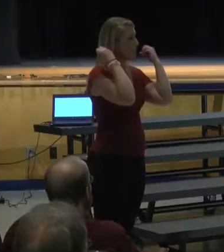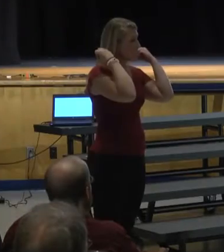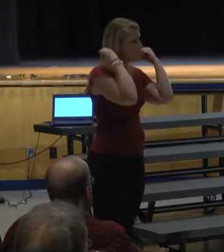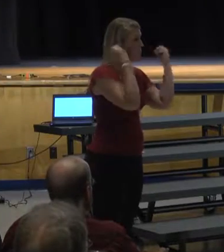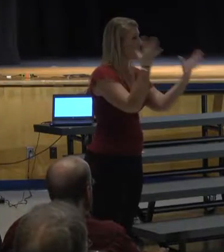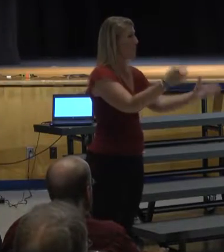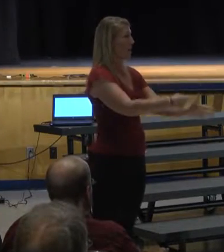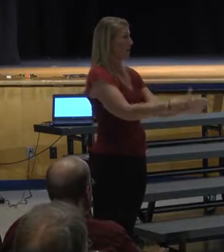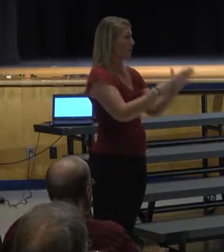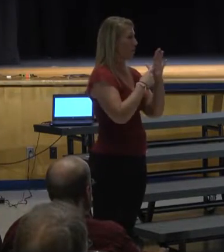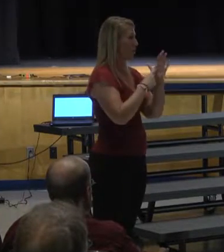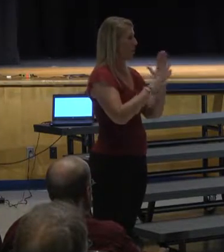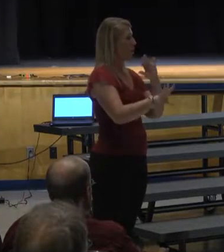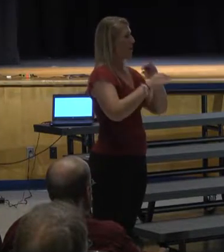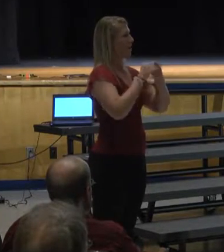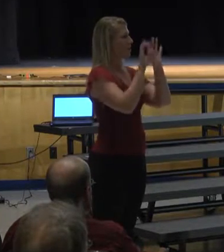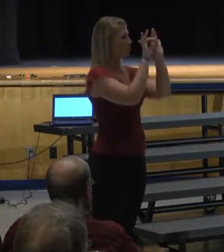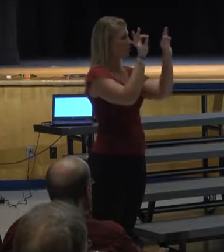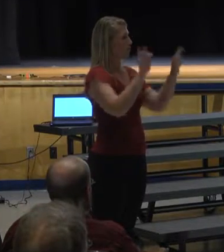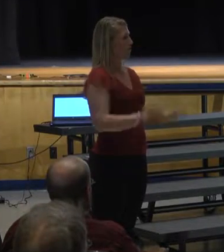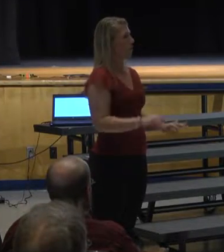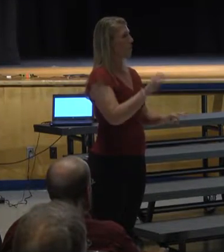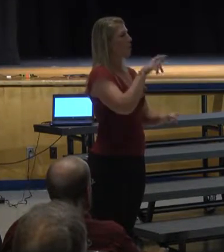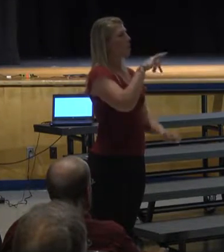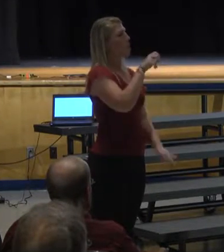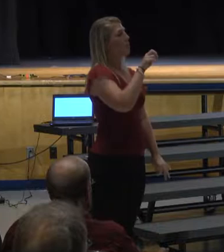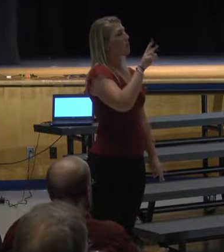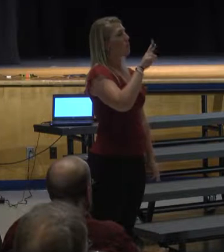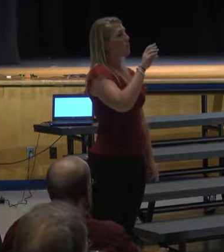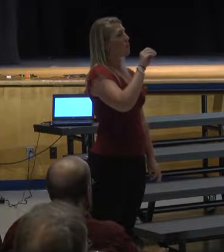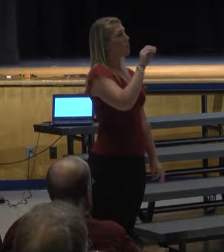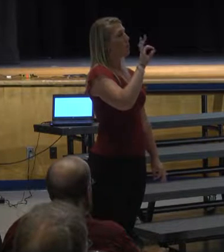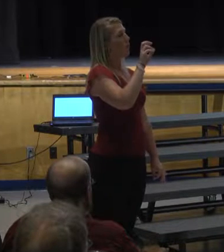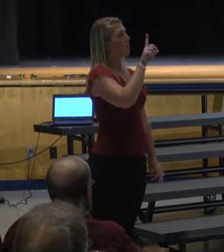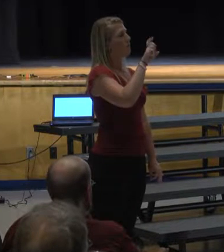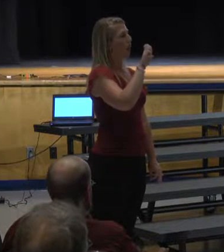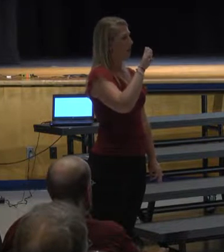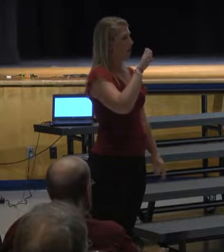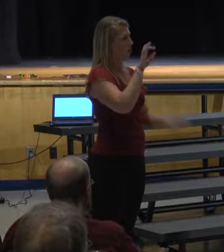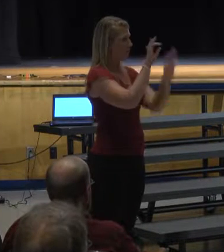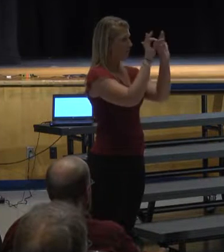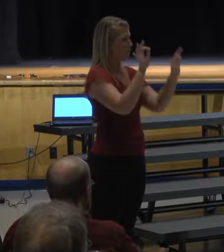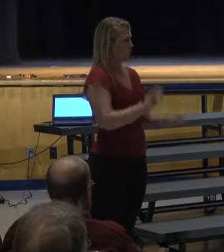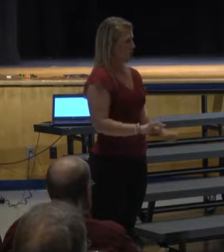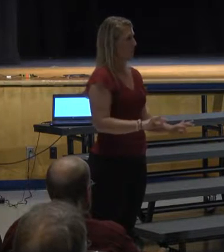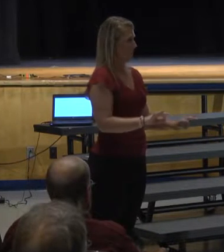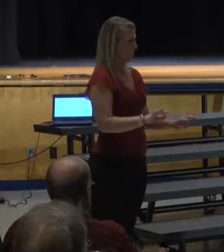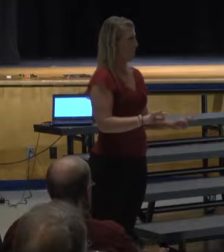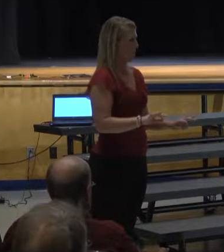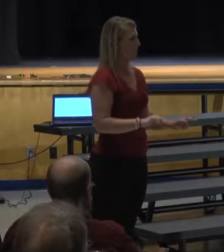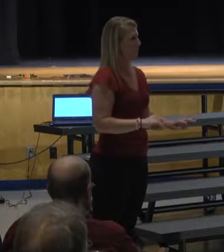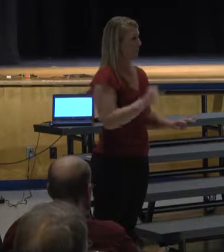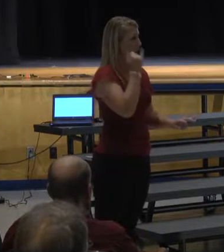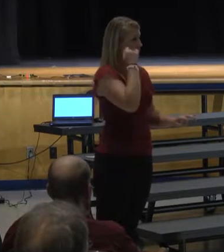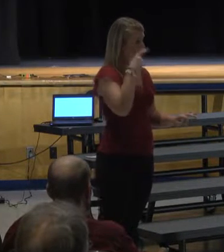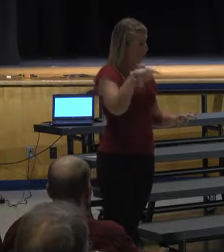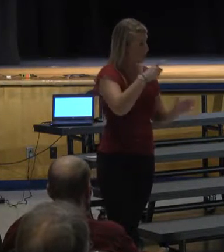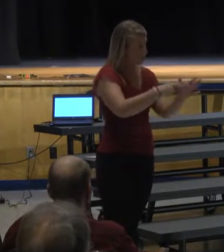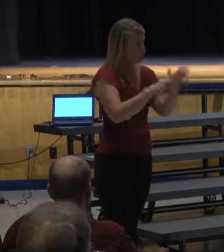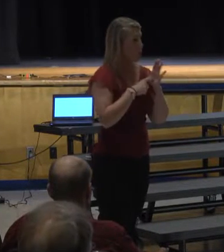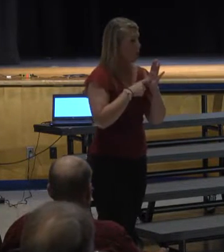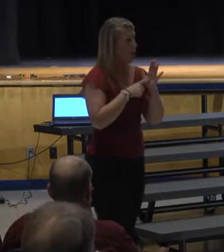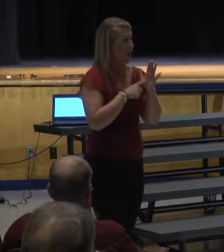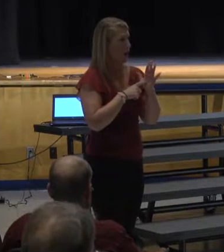additional form called a profile form. How do you know if these private schools require it? You can check with them or go to